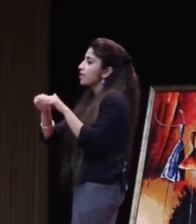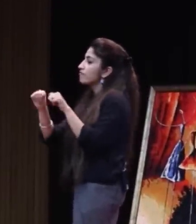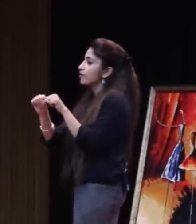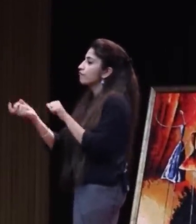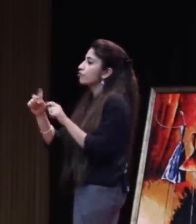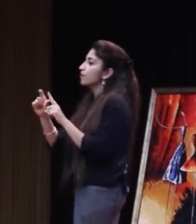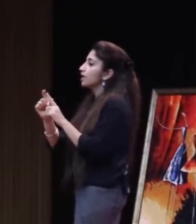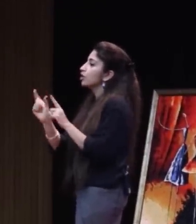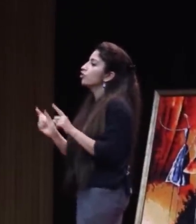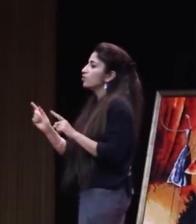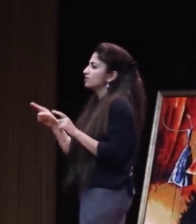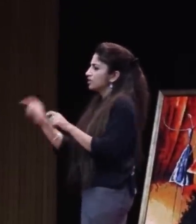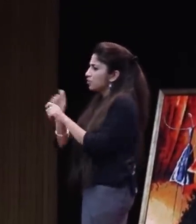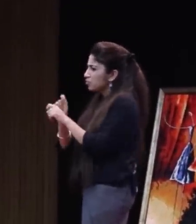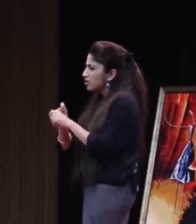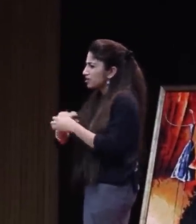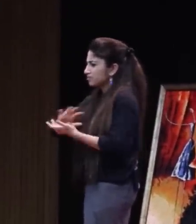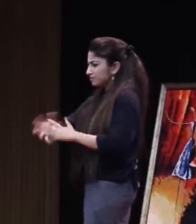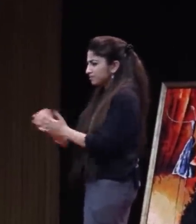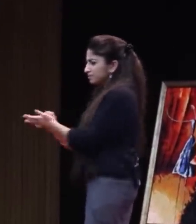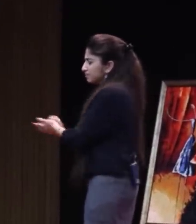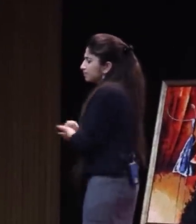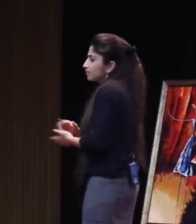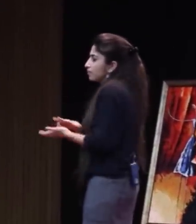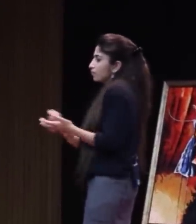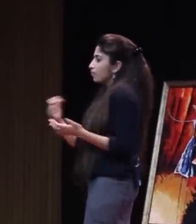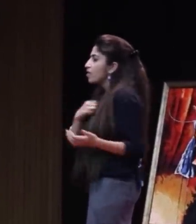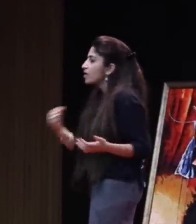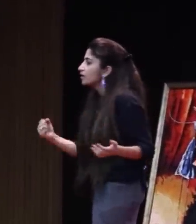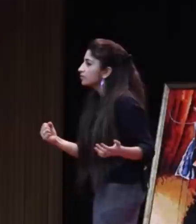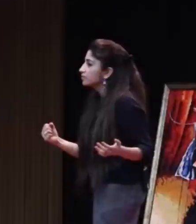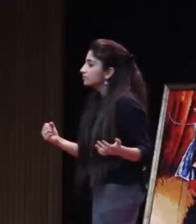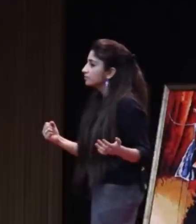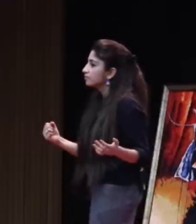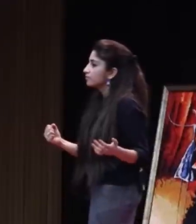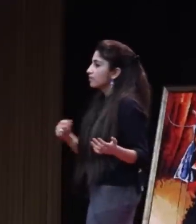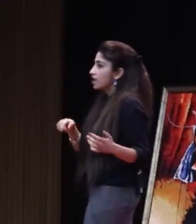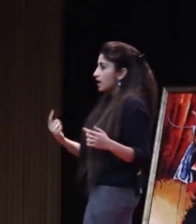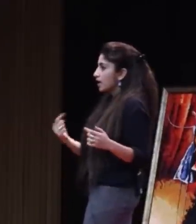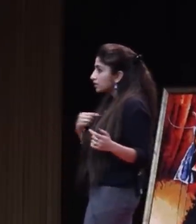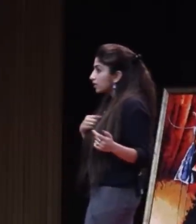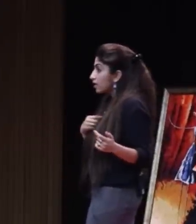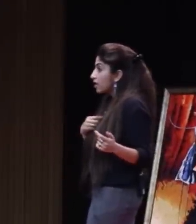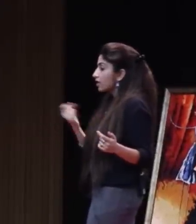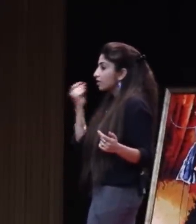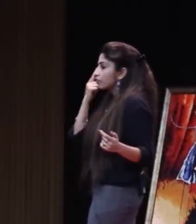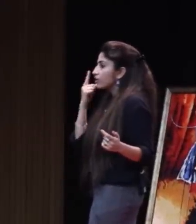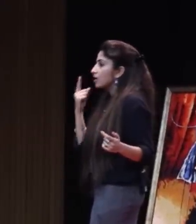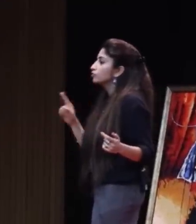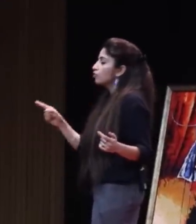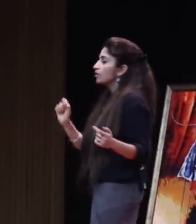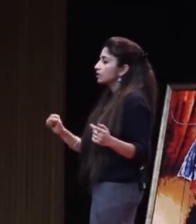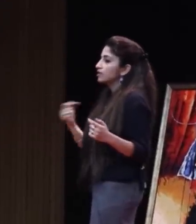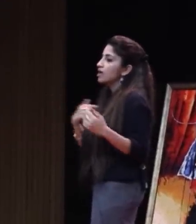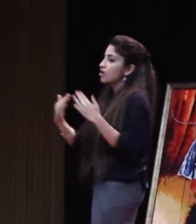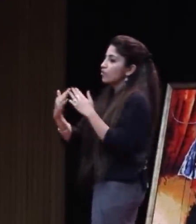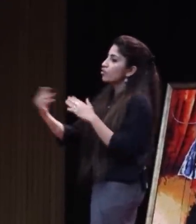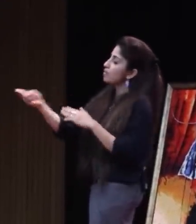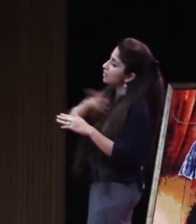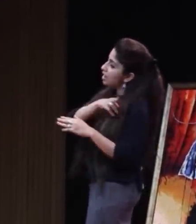not like the manual labor work that he was doing. That one incident made me rethink, and that's how I